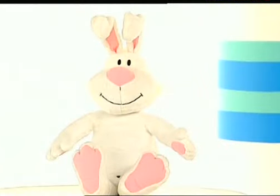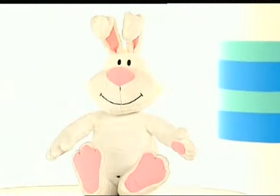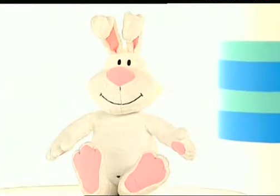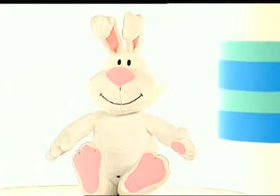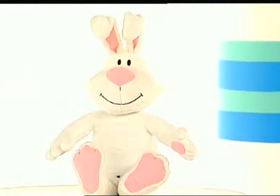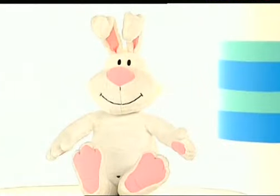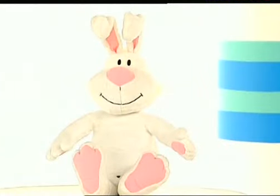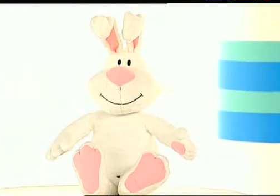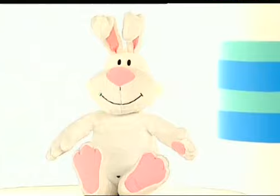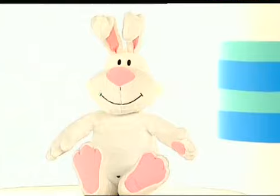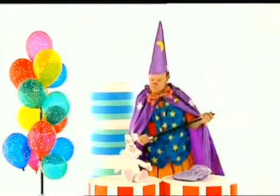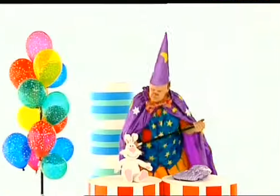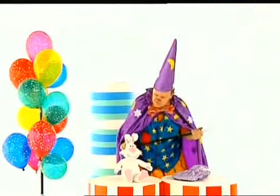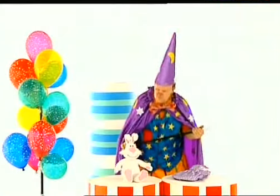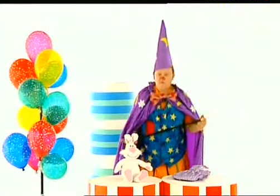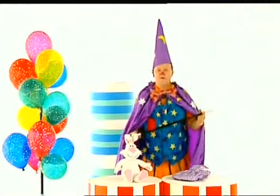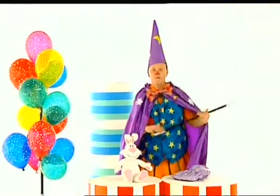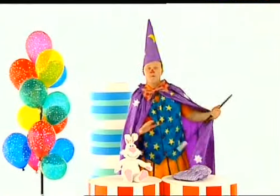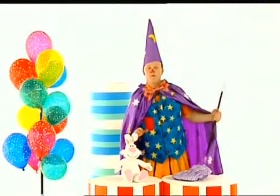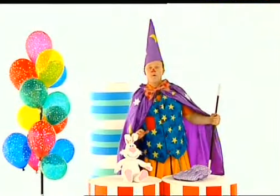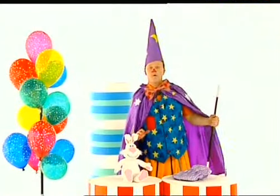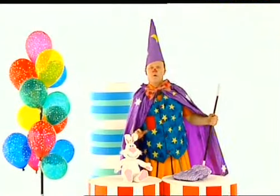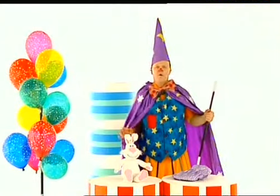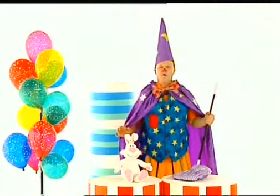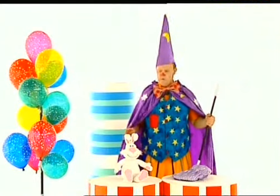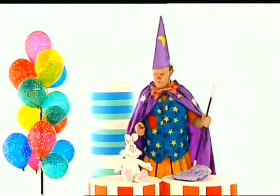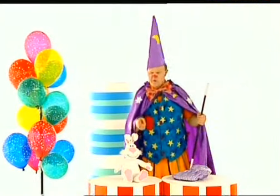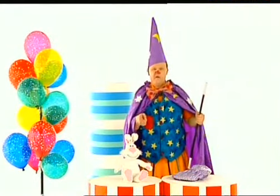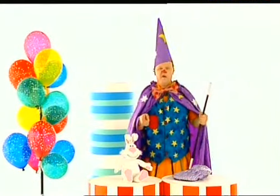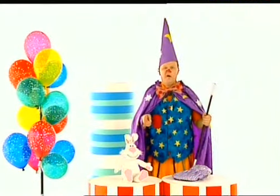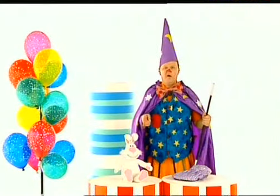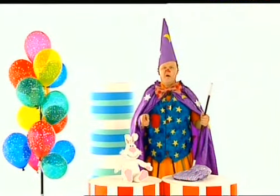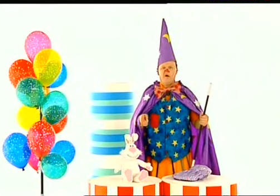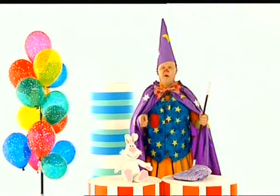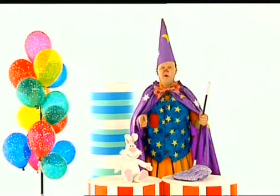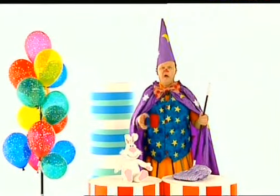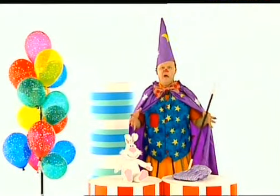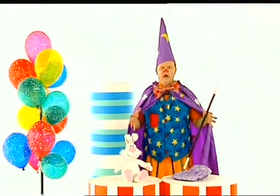Oh dear, Mr. Tumble, the rabbit's still there, but her dress and hat have disappeared.